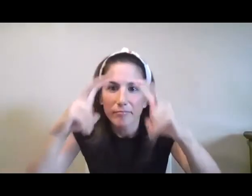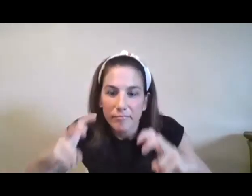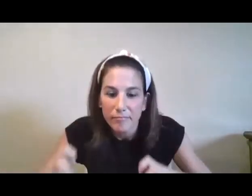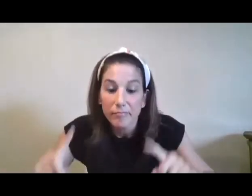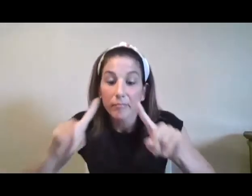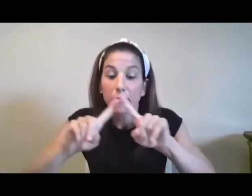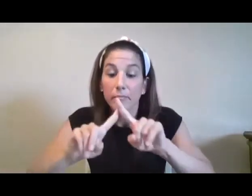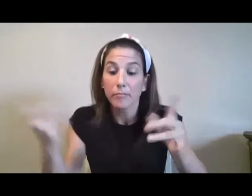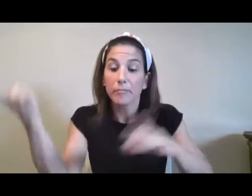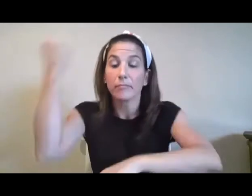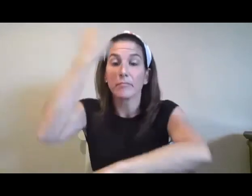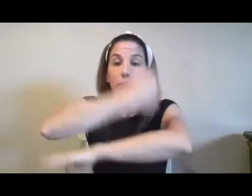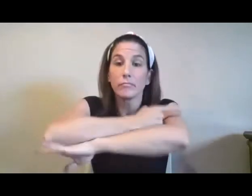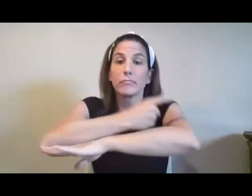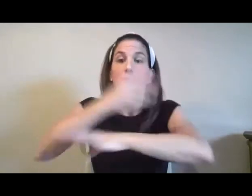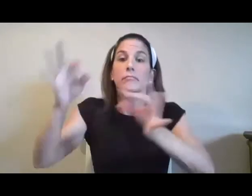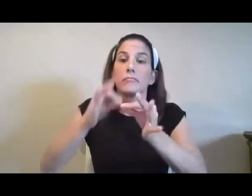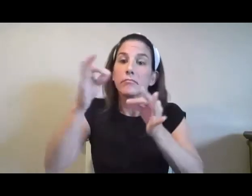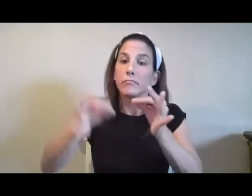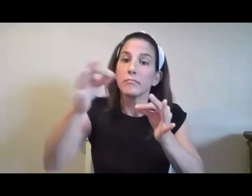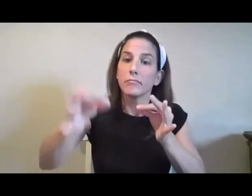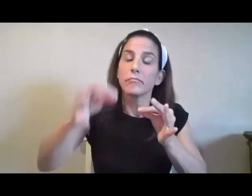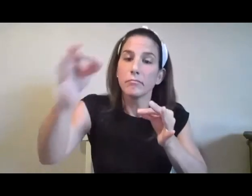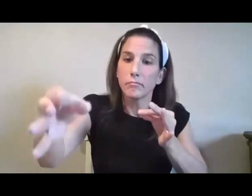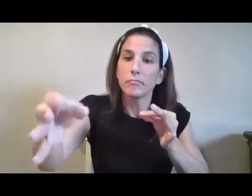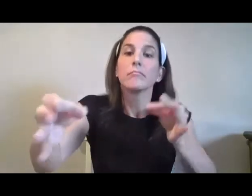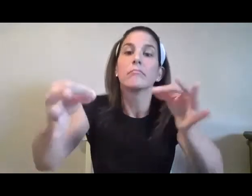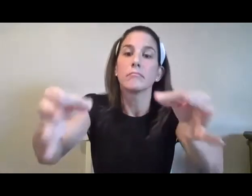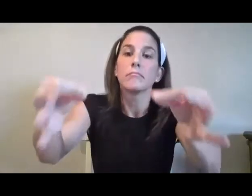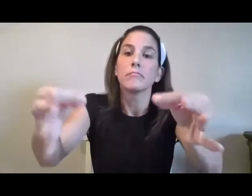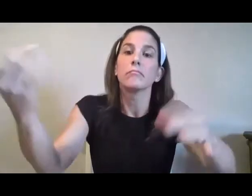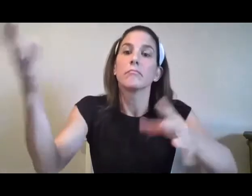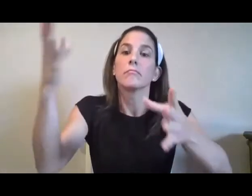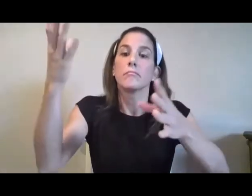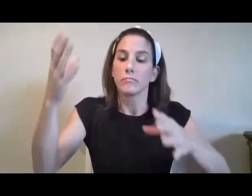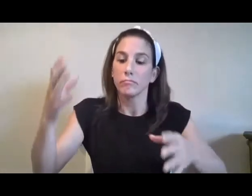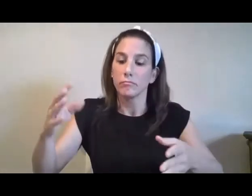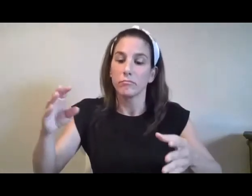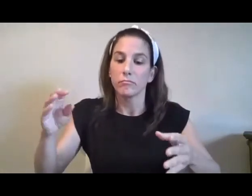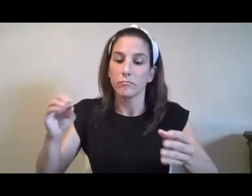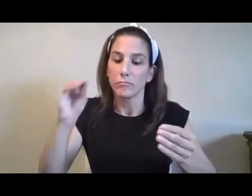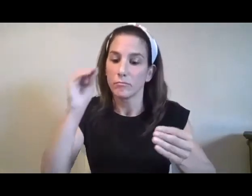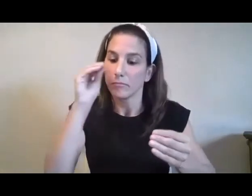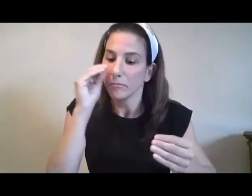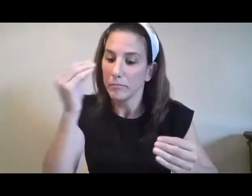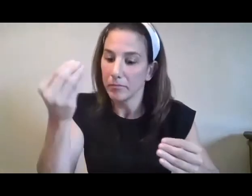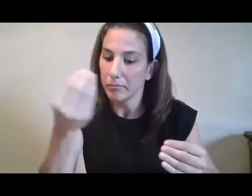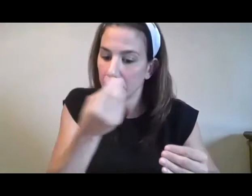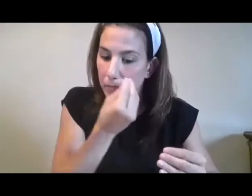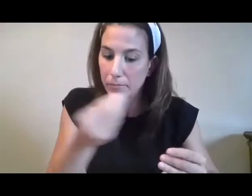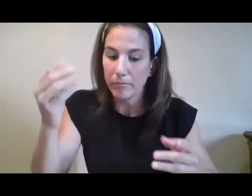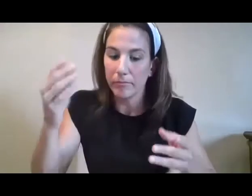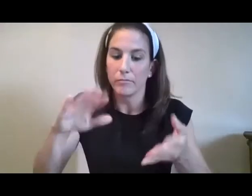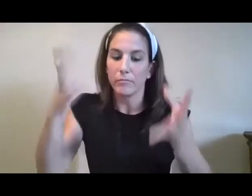But as the day lingered on, the soil grew dry and the blooms began to fade.